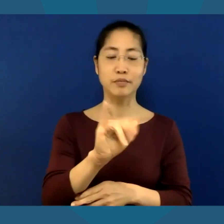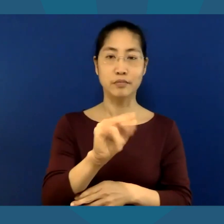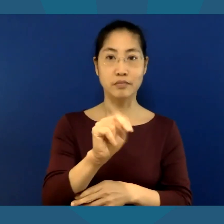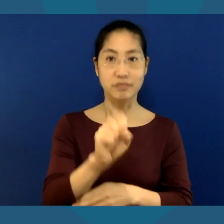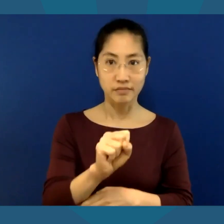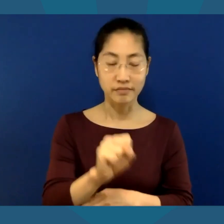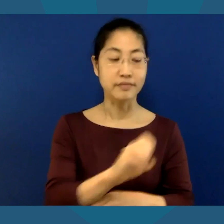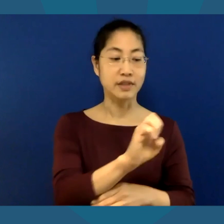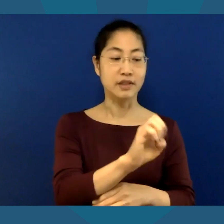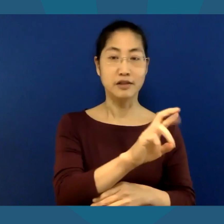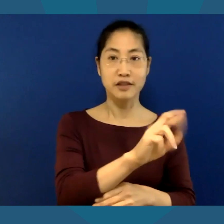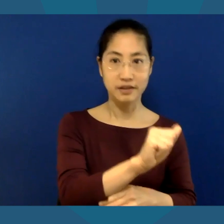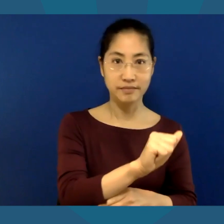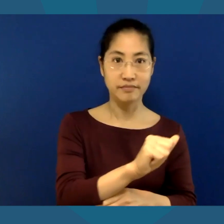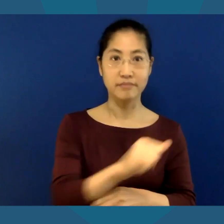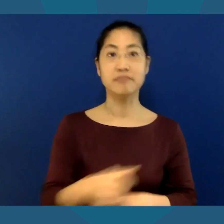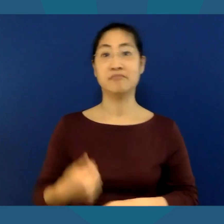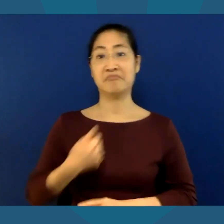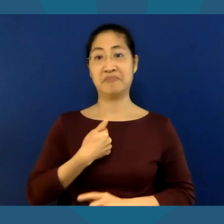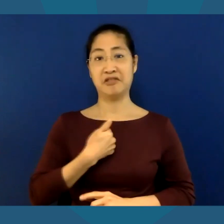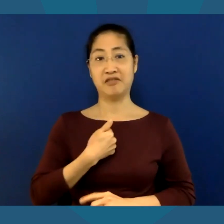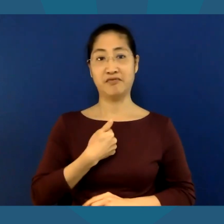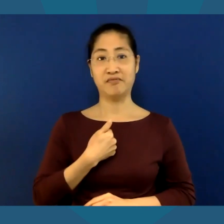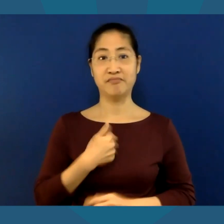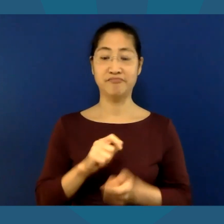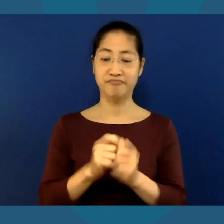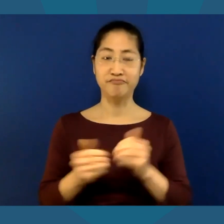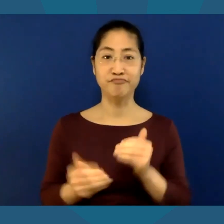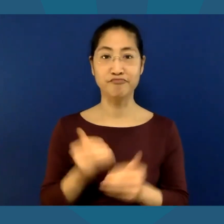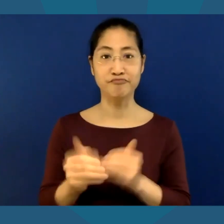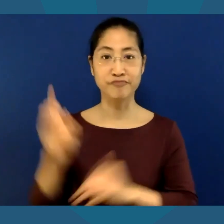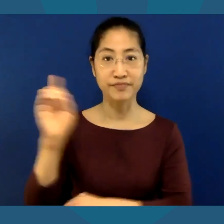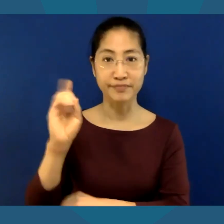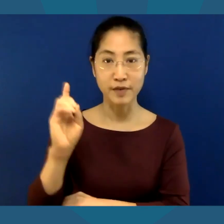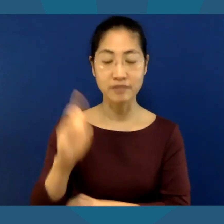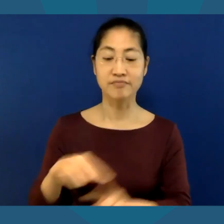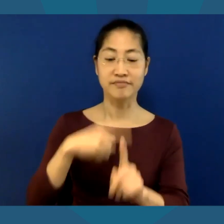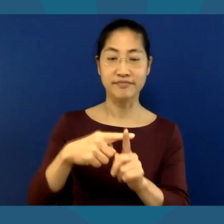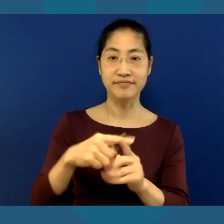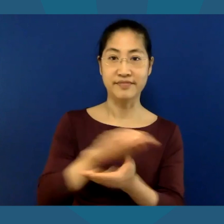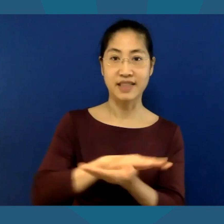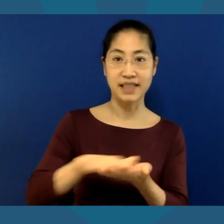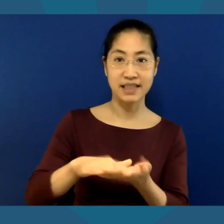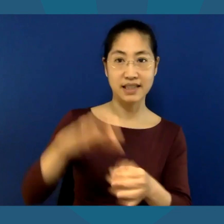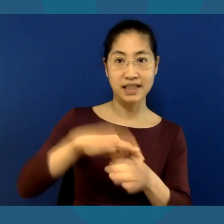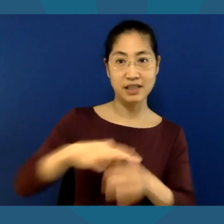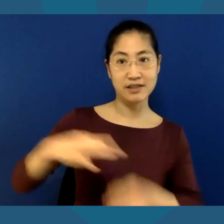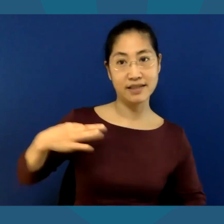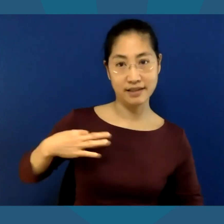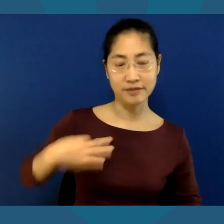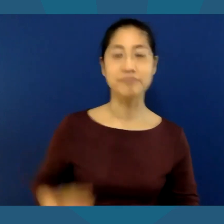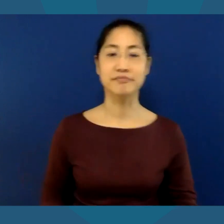I am a progressive Democrat and clean elections candidate. I don't take big